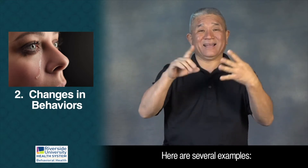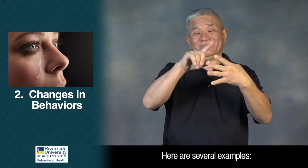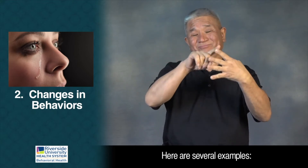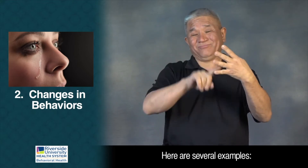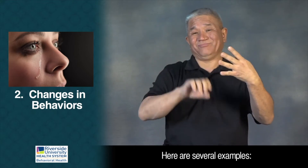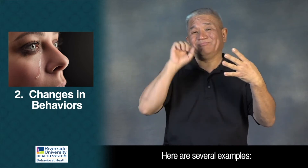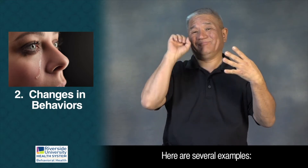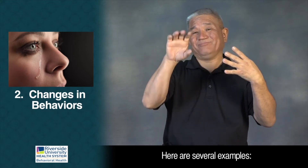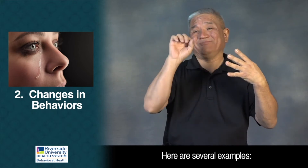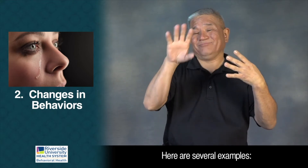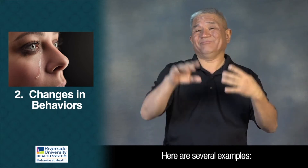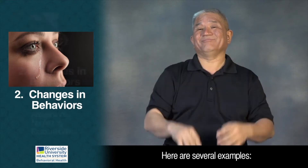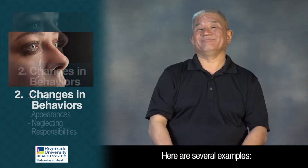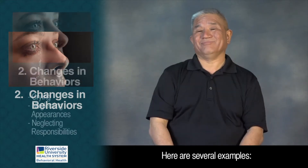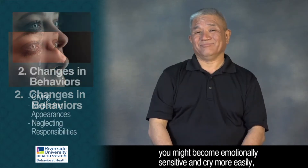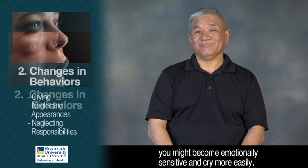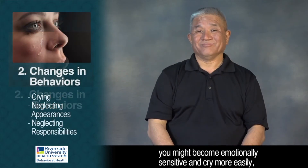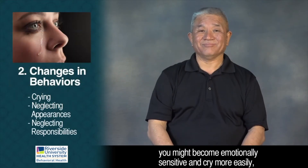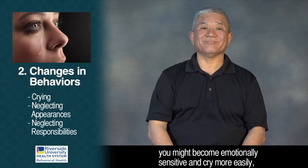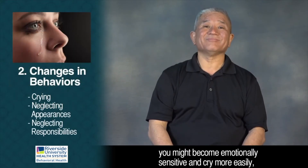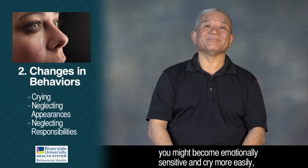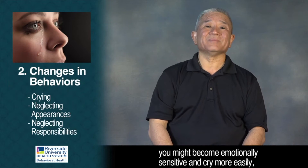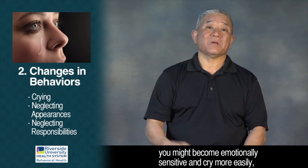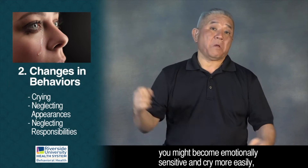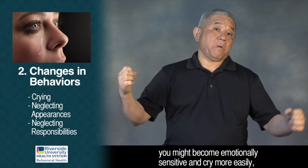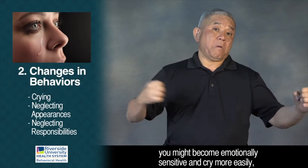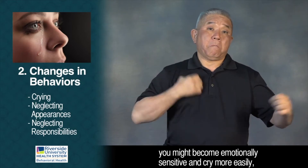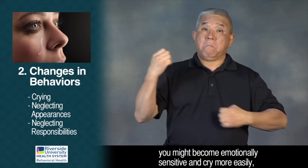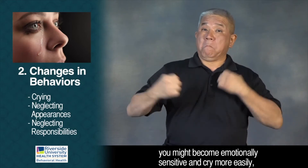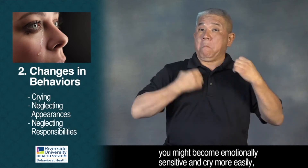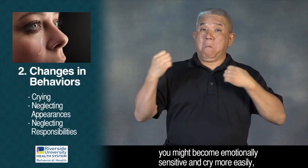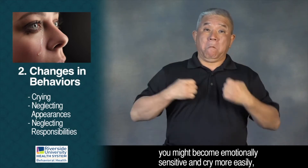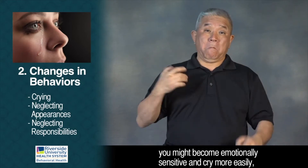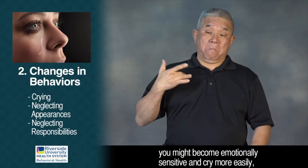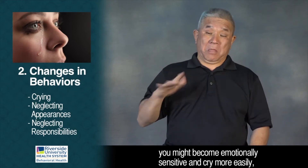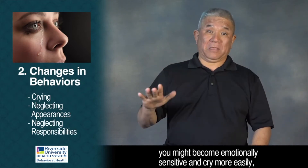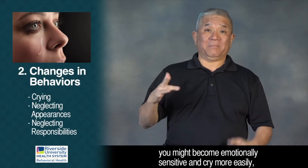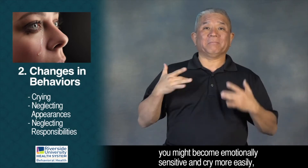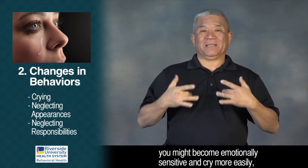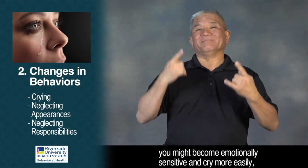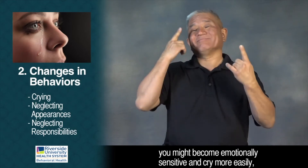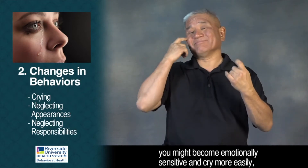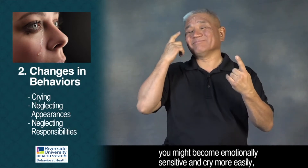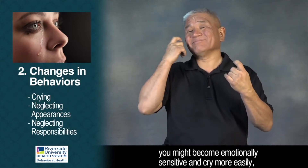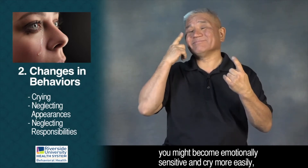Here are several examples. You might become emotionally sensitive and cry more easily.